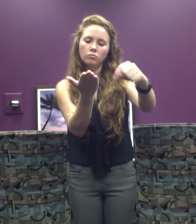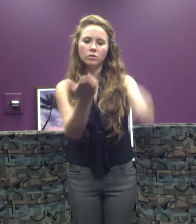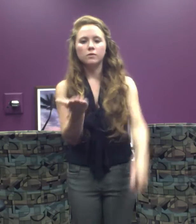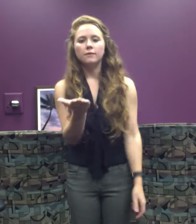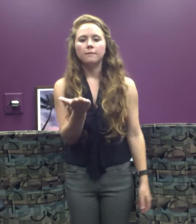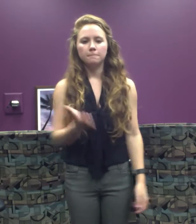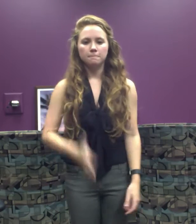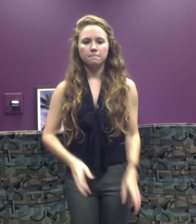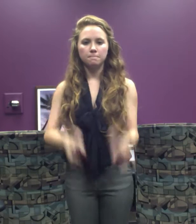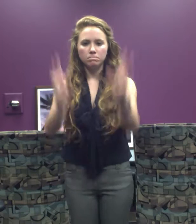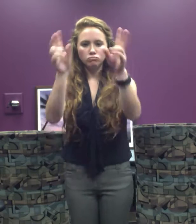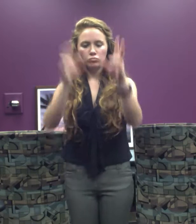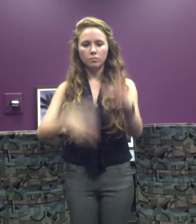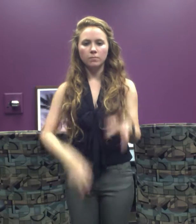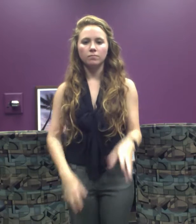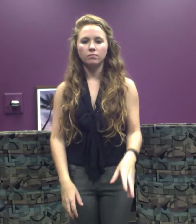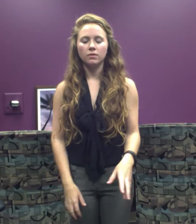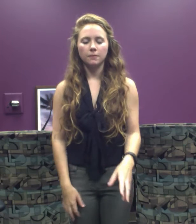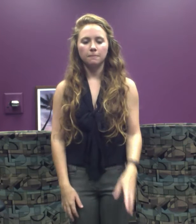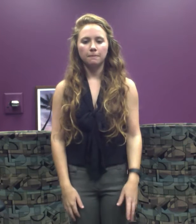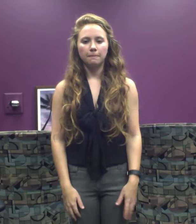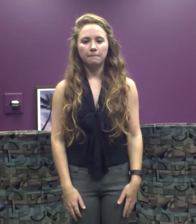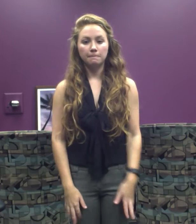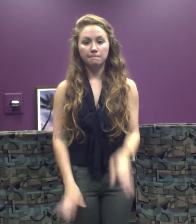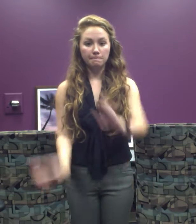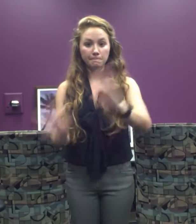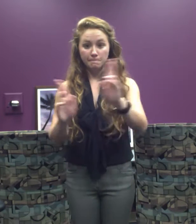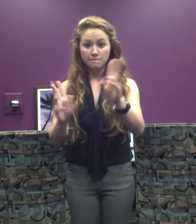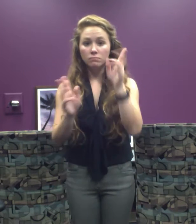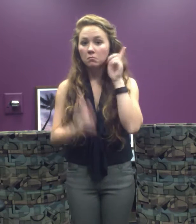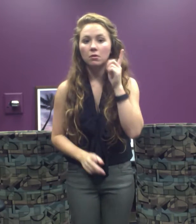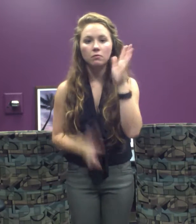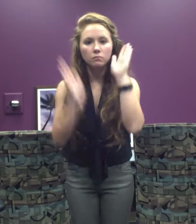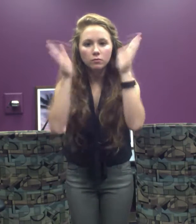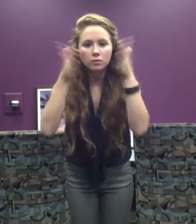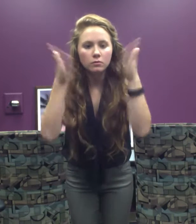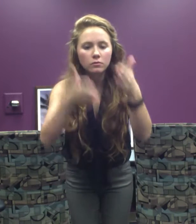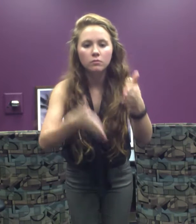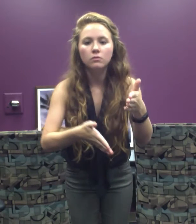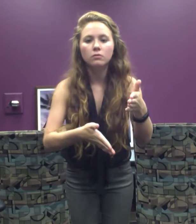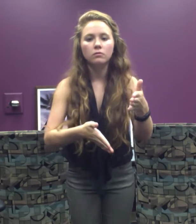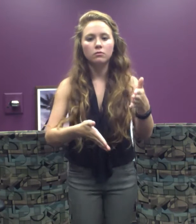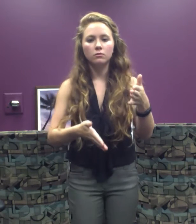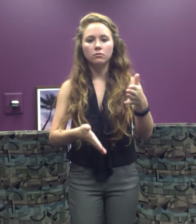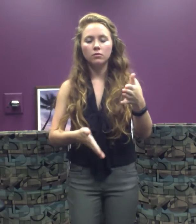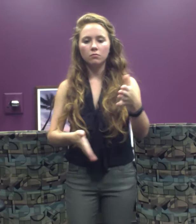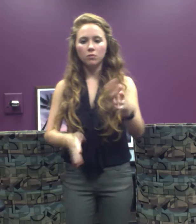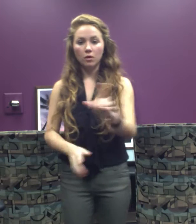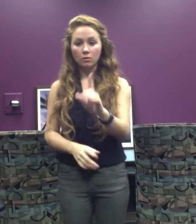You're going to write. Ready? Everyone listening? When objects